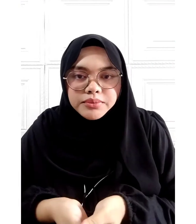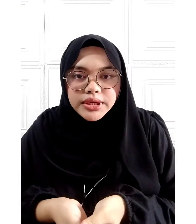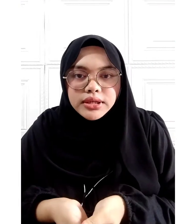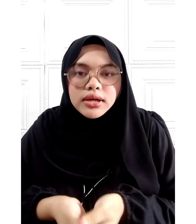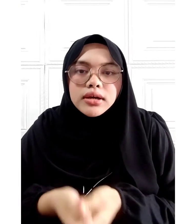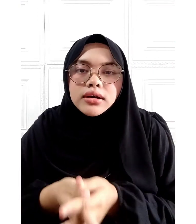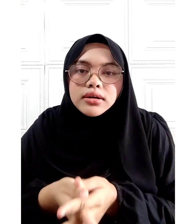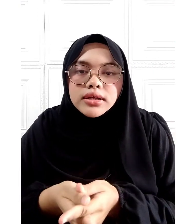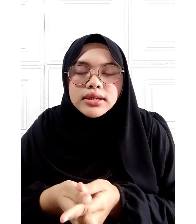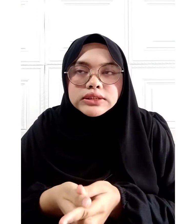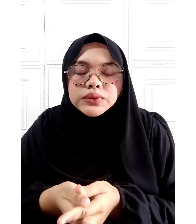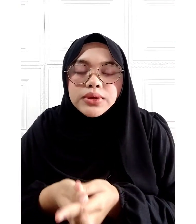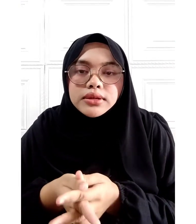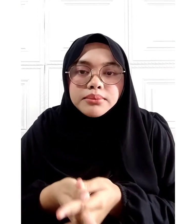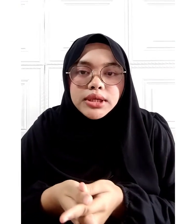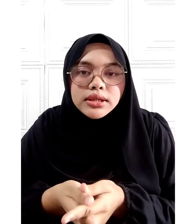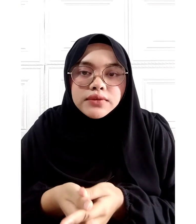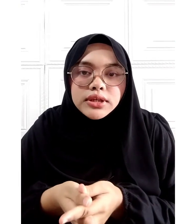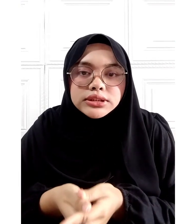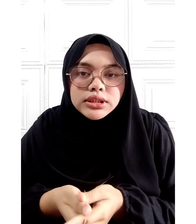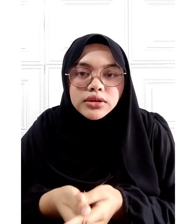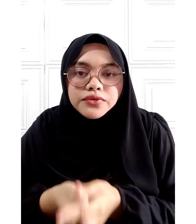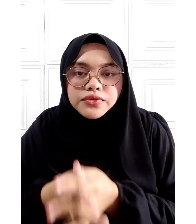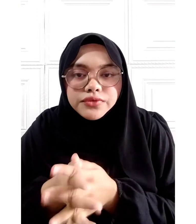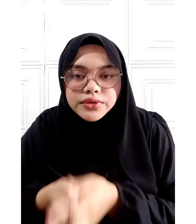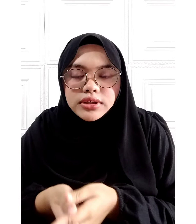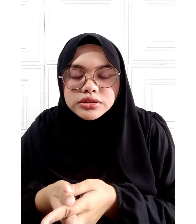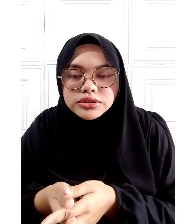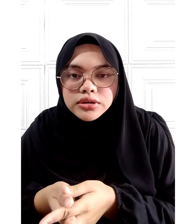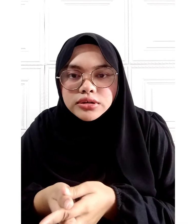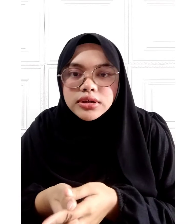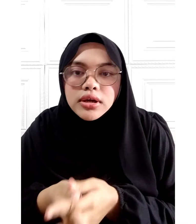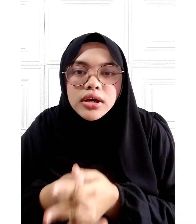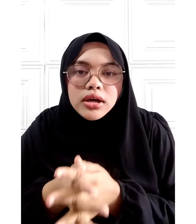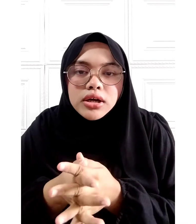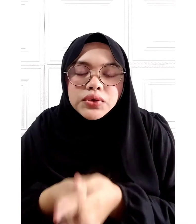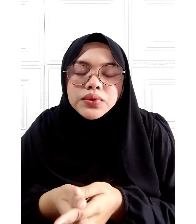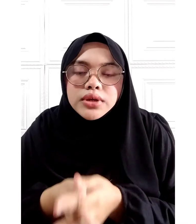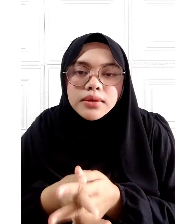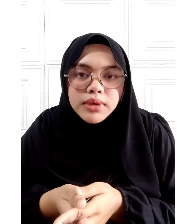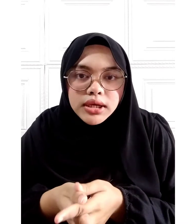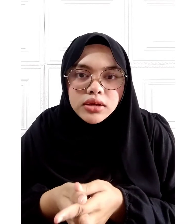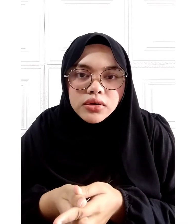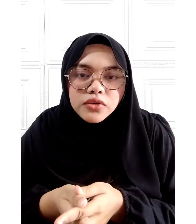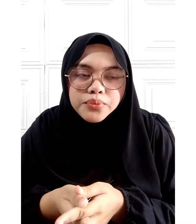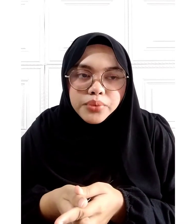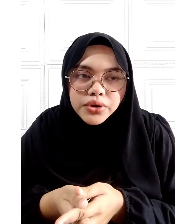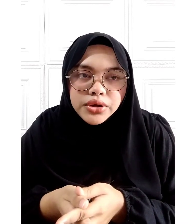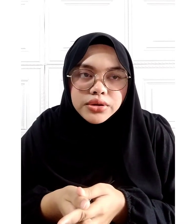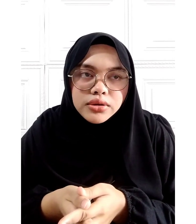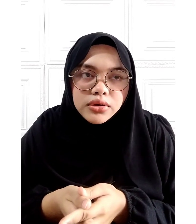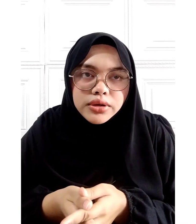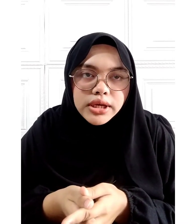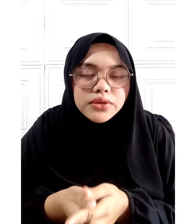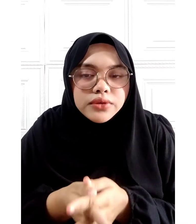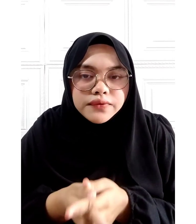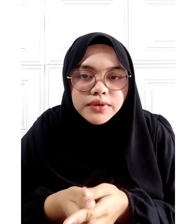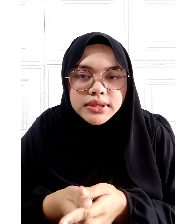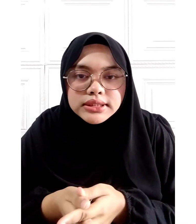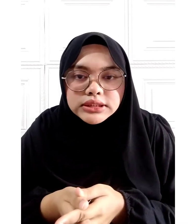experiment, it is to determine the reaction of 3-hinge arc due to the applied load of point load and uniformly